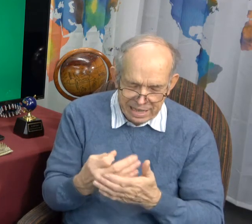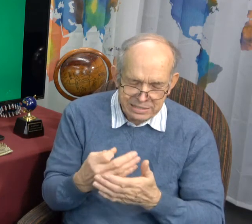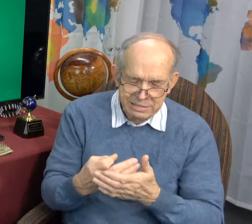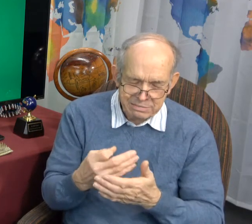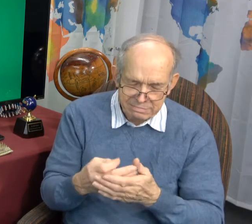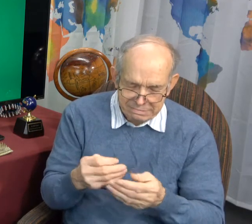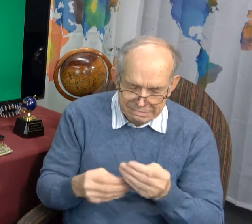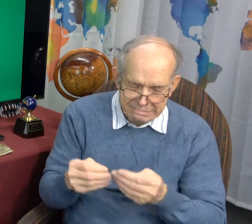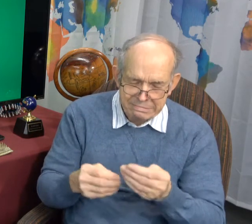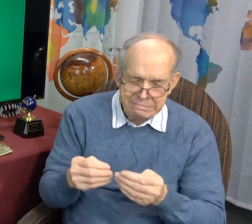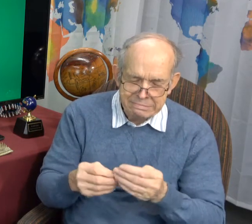financing.